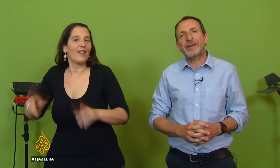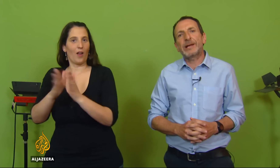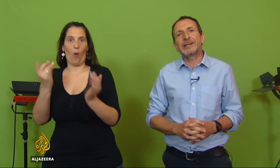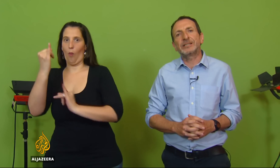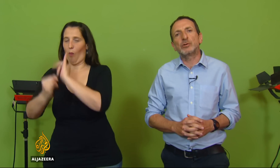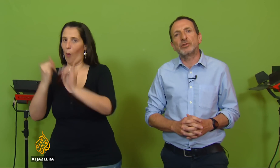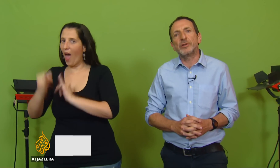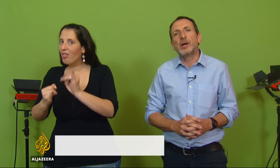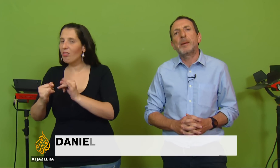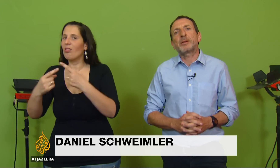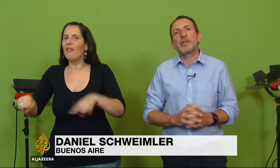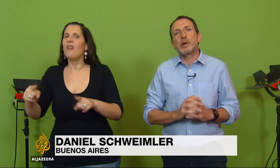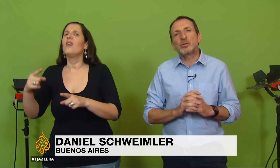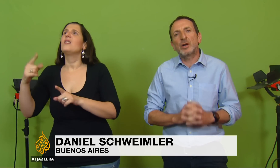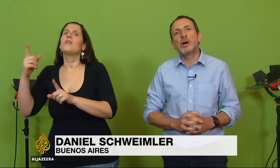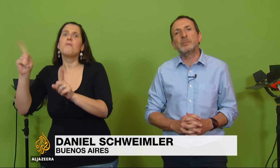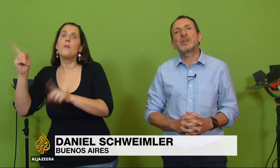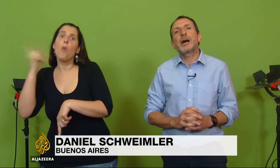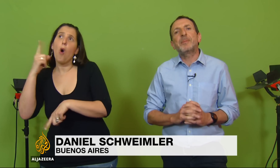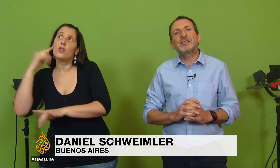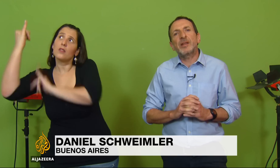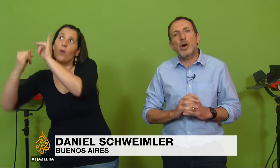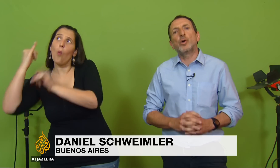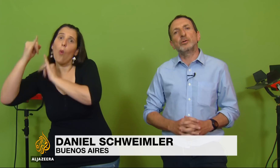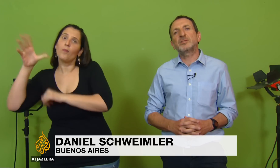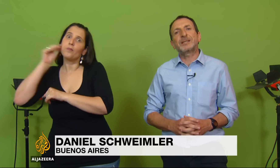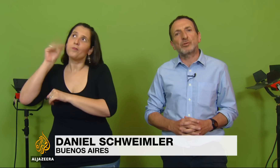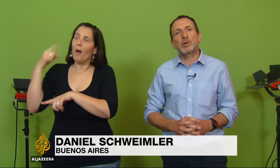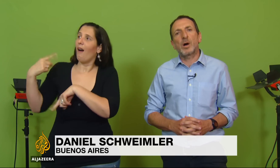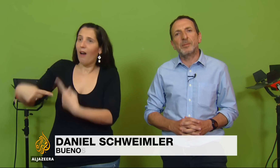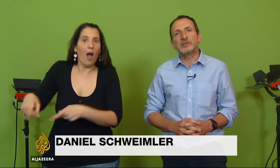hearing children, but on their own terms and meeting their own special requirements.